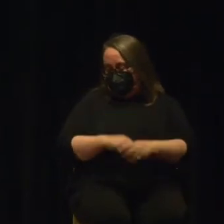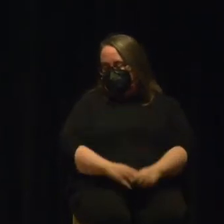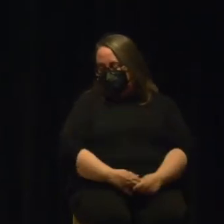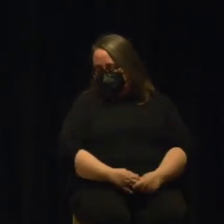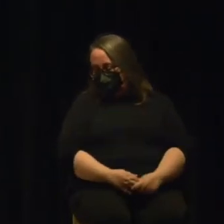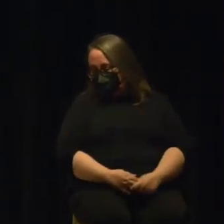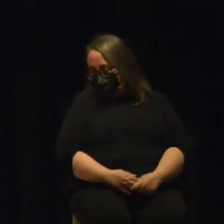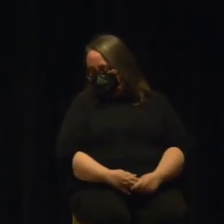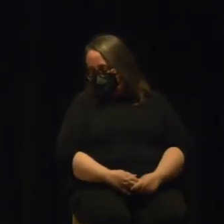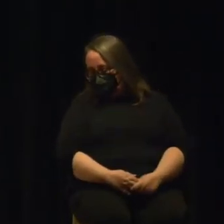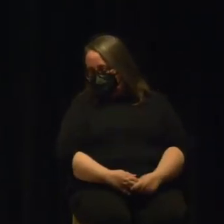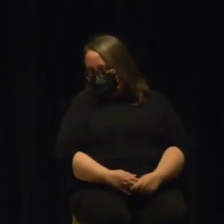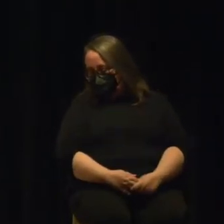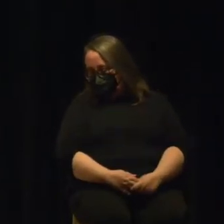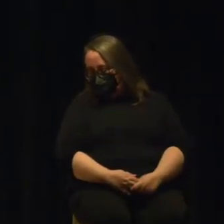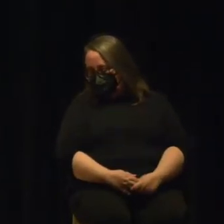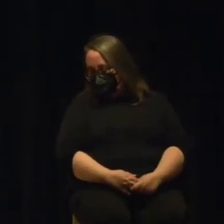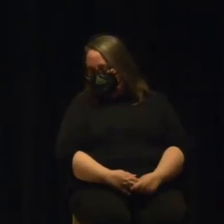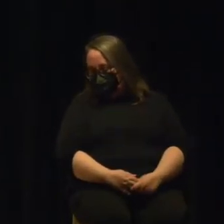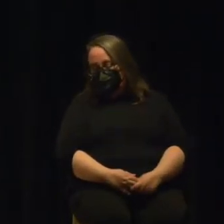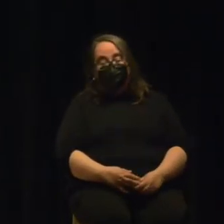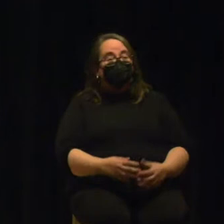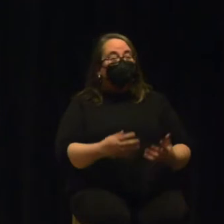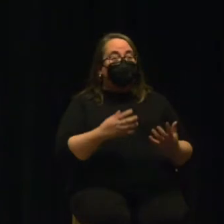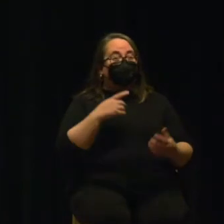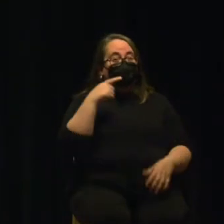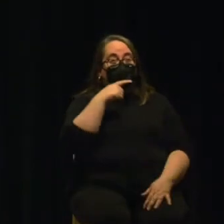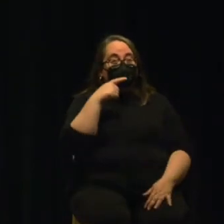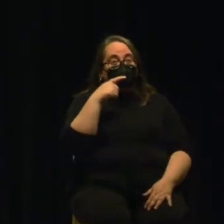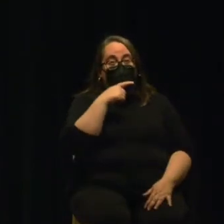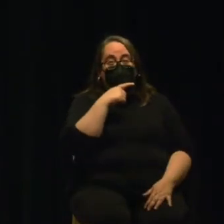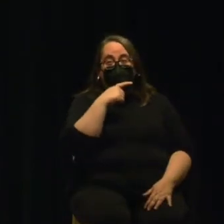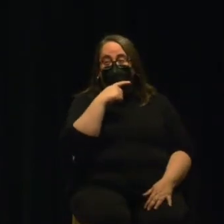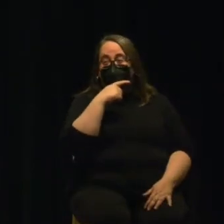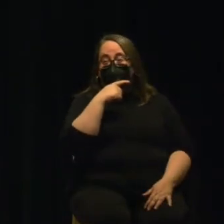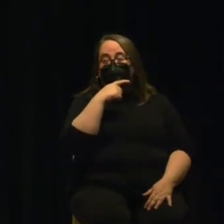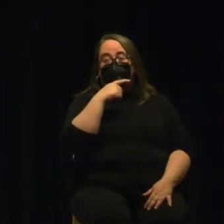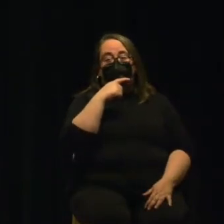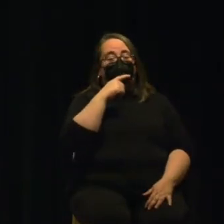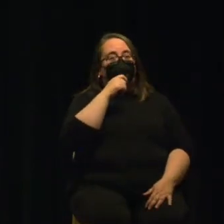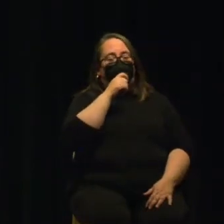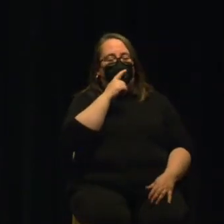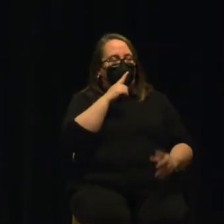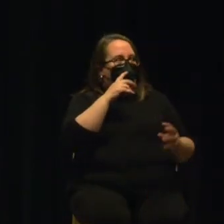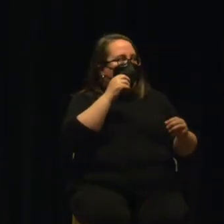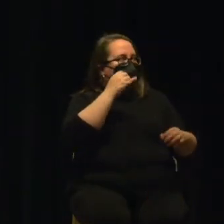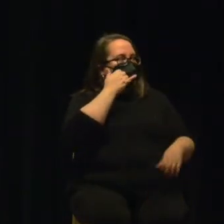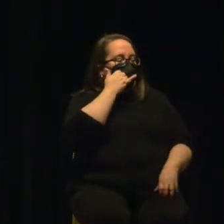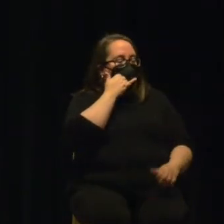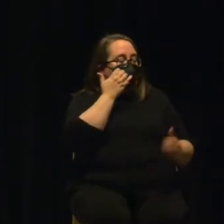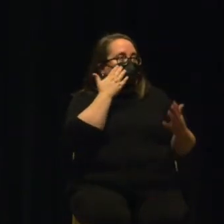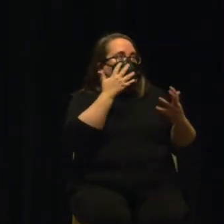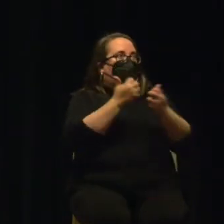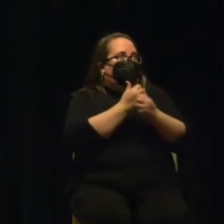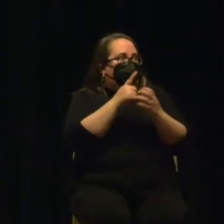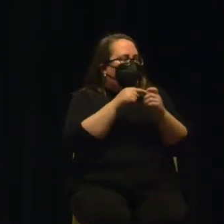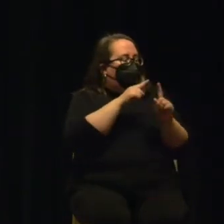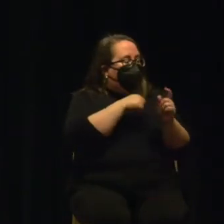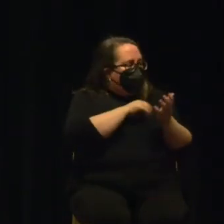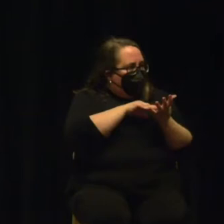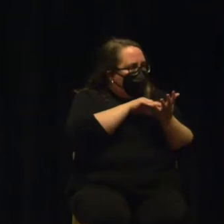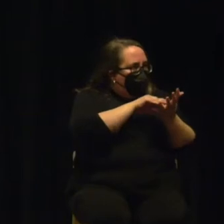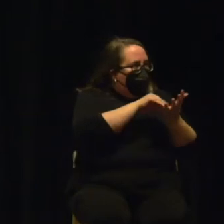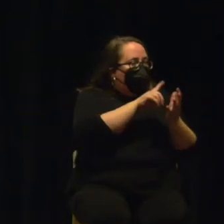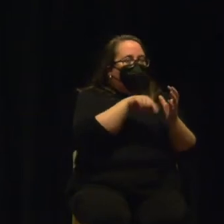well, do they have toothbrushes back then? You know, were there phones in houses? Like, I didn't know anything. So I was learning all about